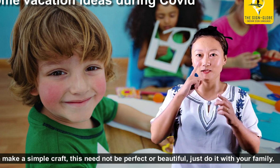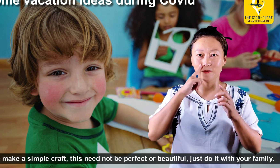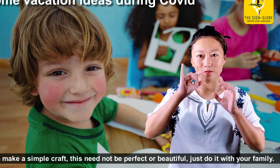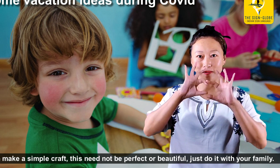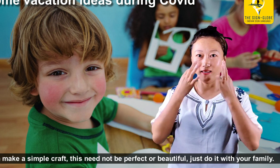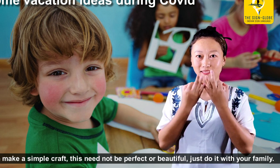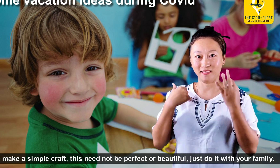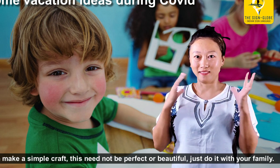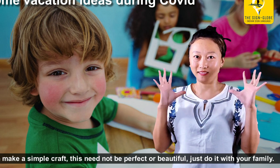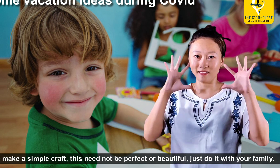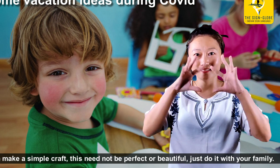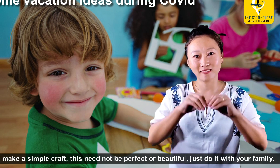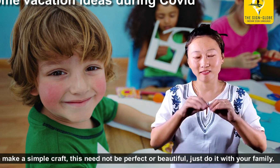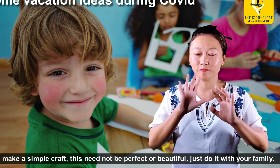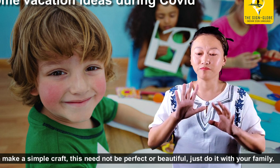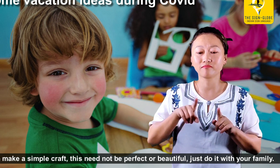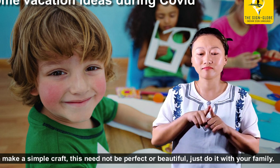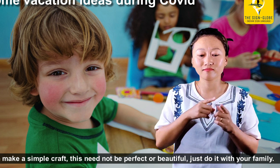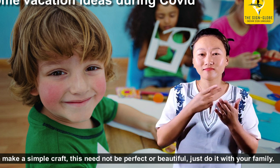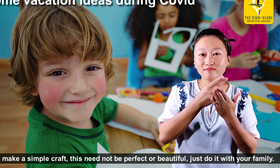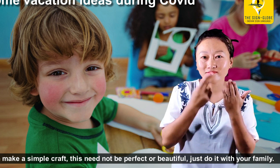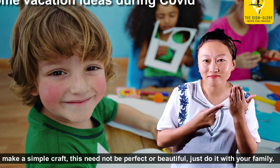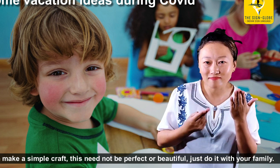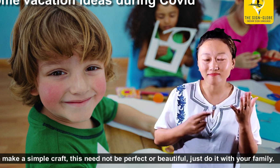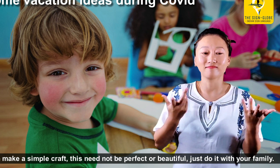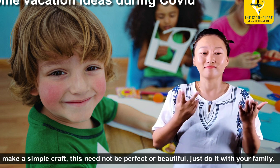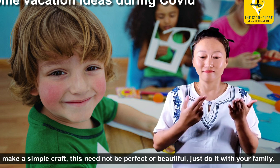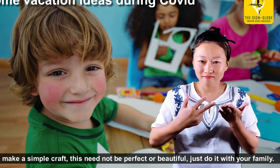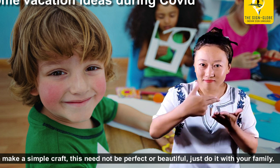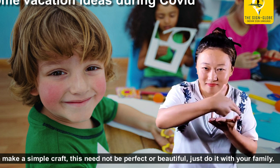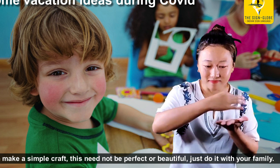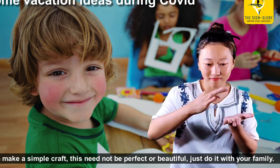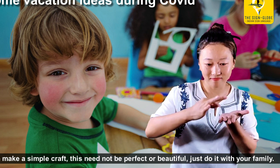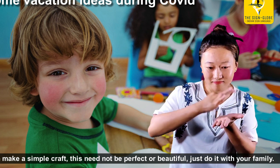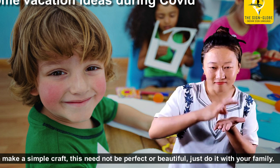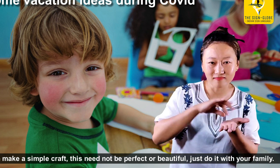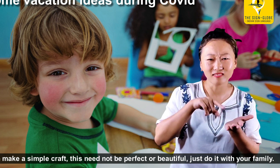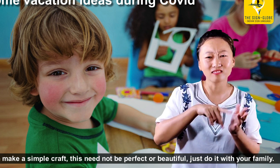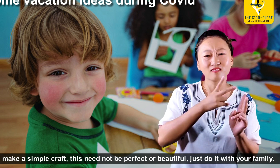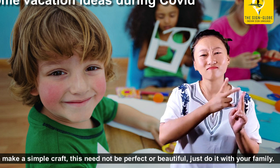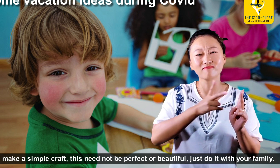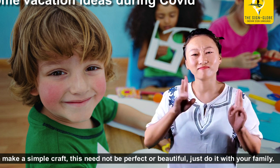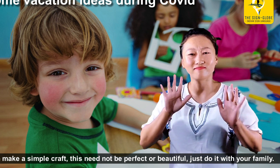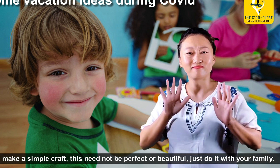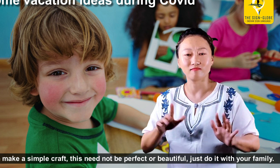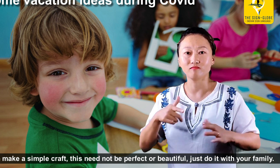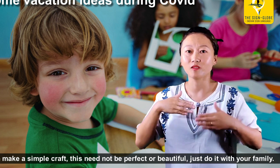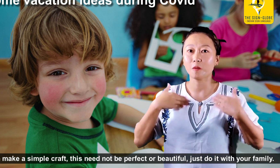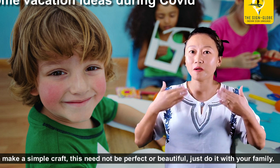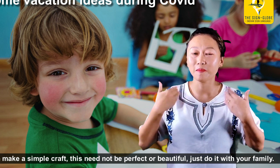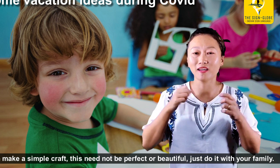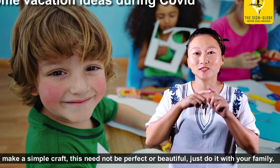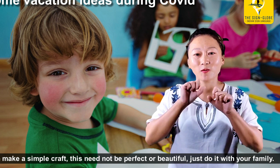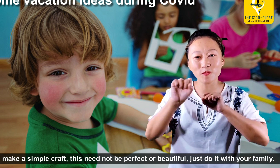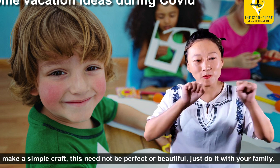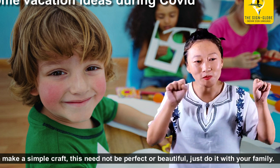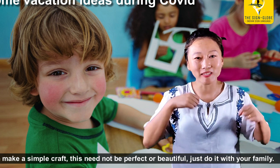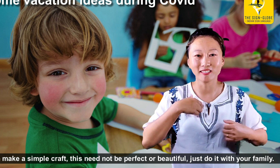You can make a simple craft. This need not be perfect or beautiful, just do it with your family.